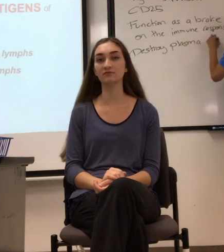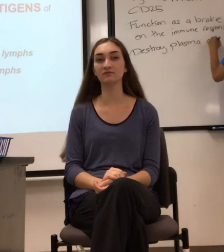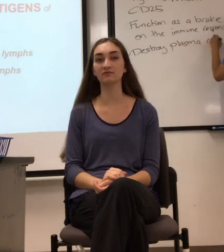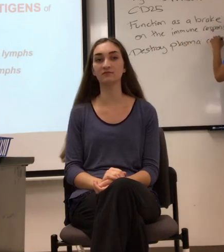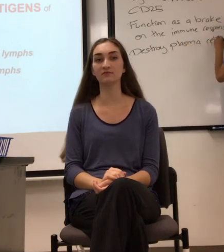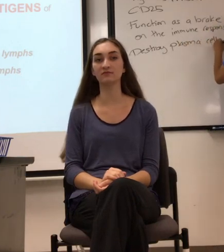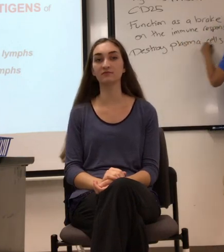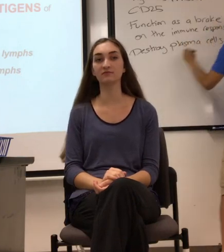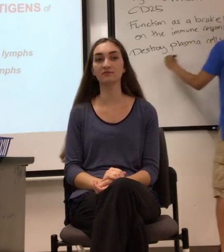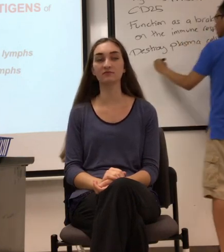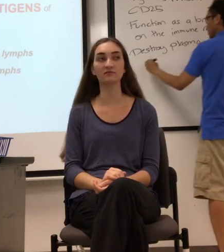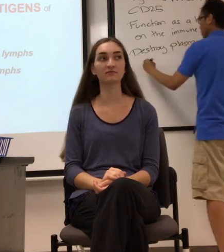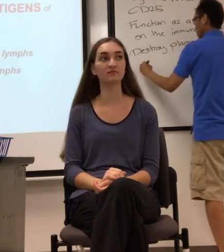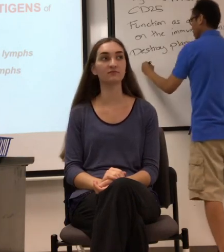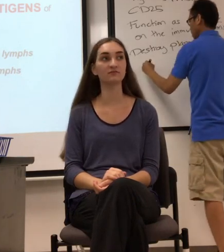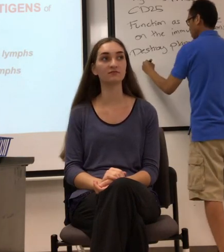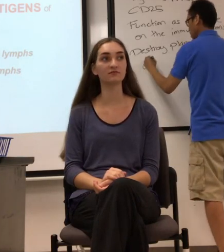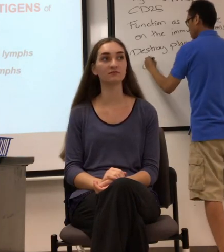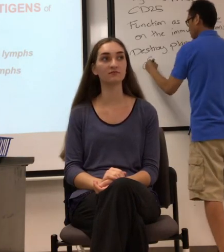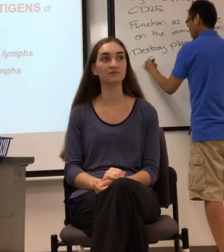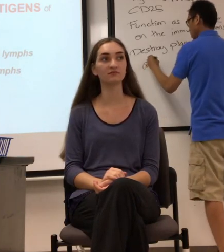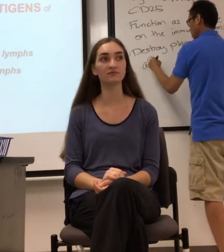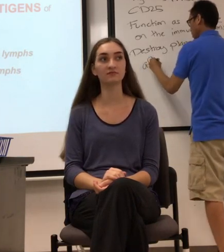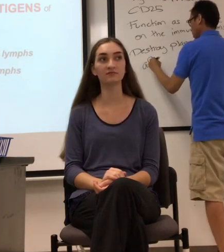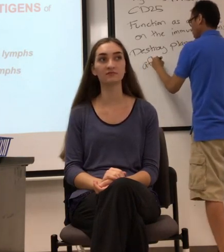plasma cells